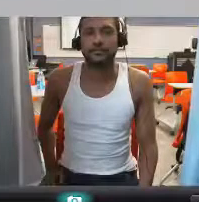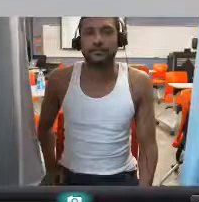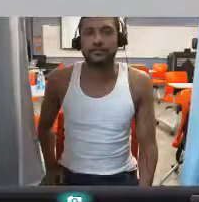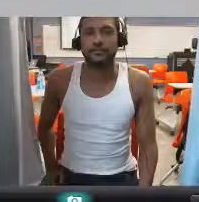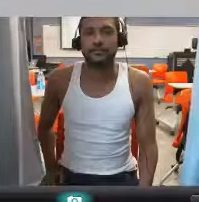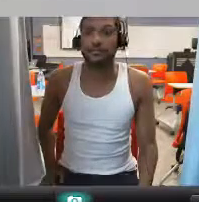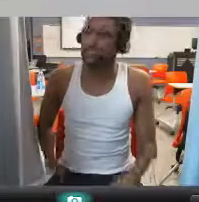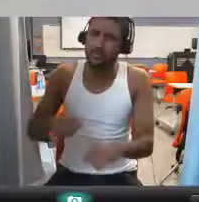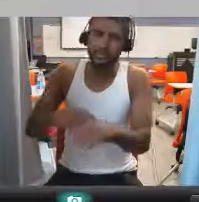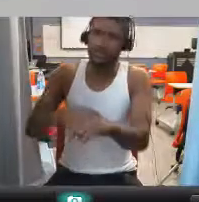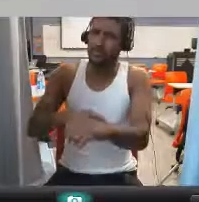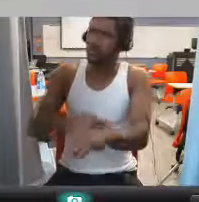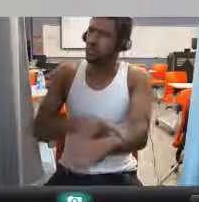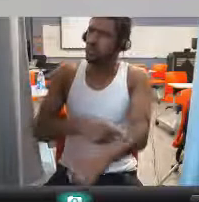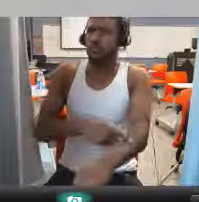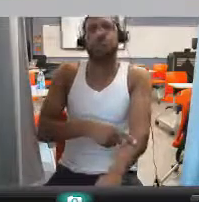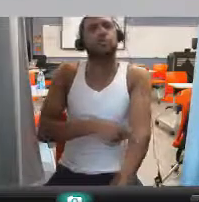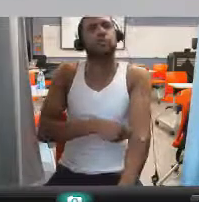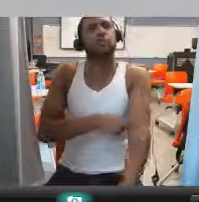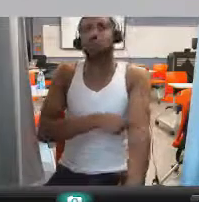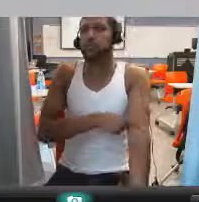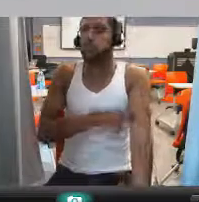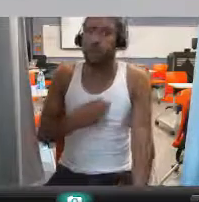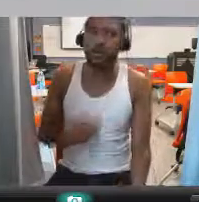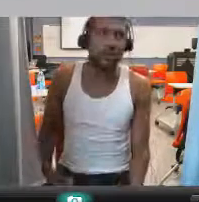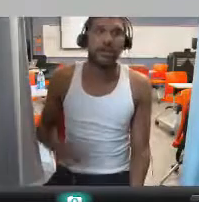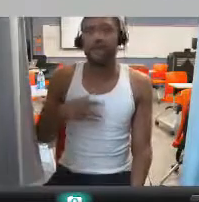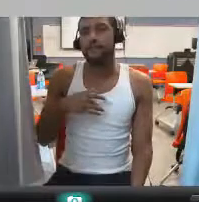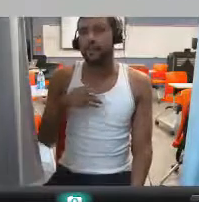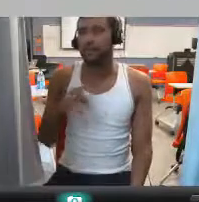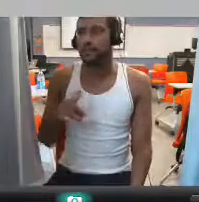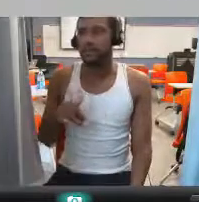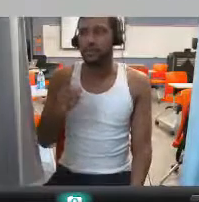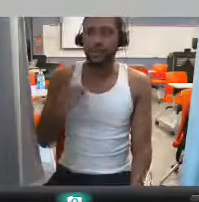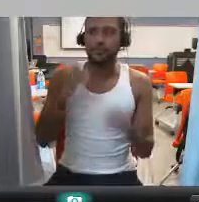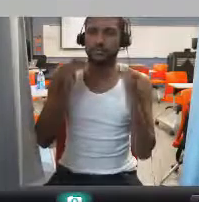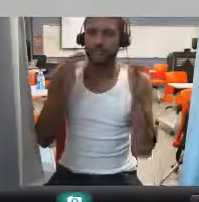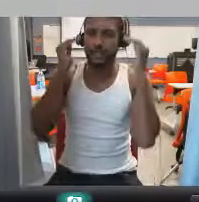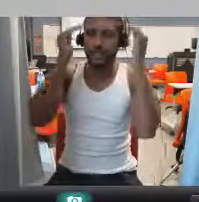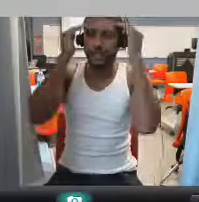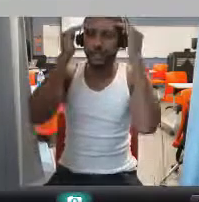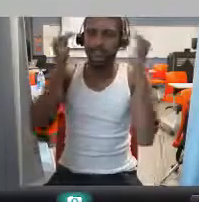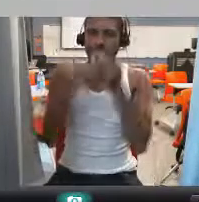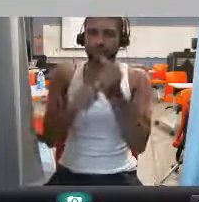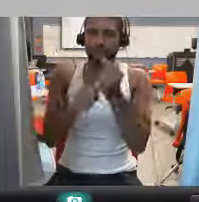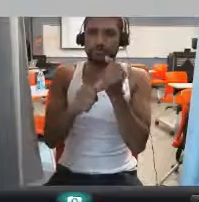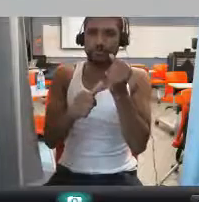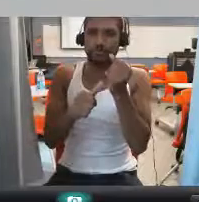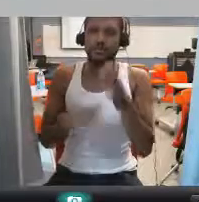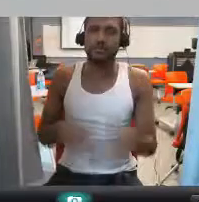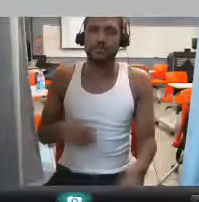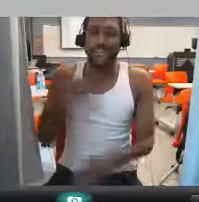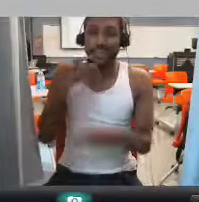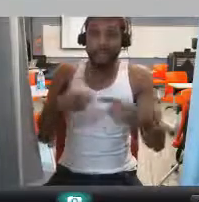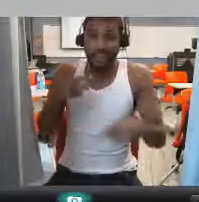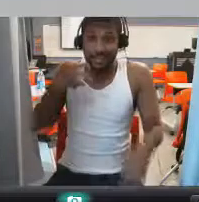But it took a long fucking time, man, and it was just like, suddenly I felt like, okay, the head's out, the turtle head has popped out, and I can't see, that's